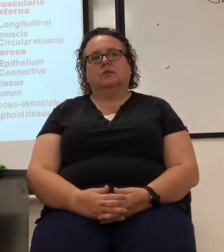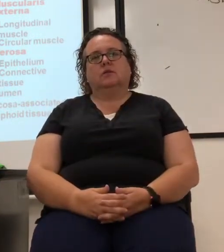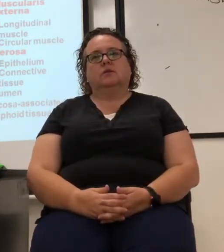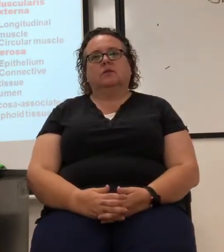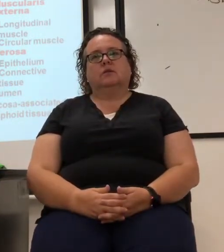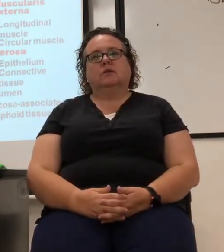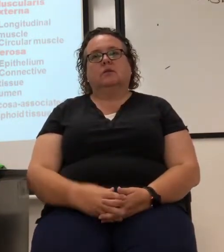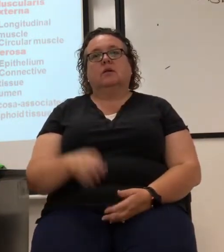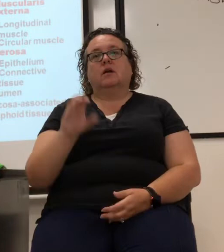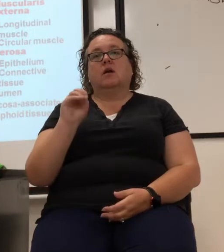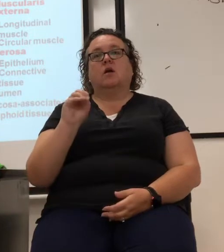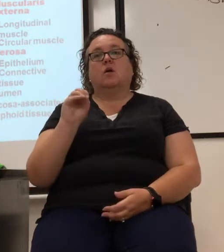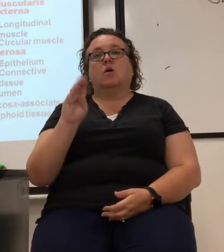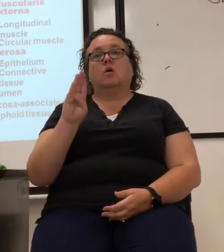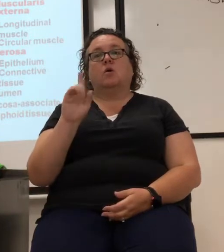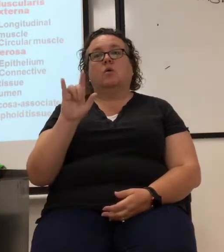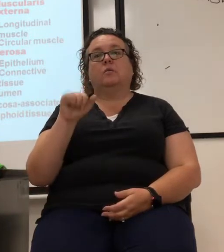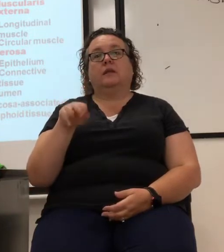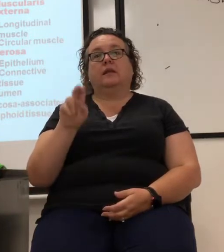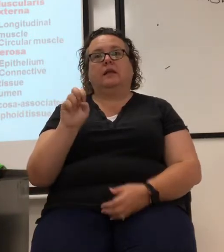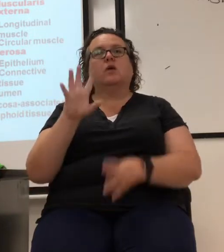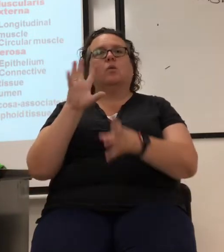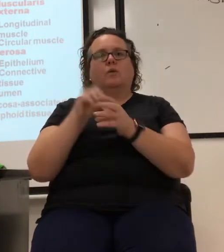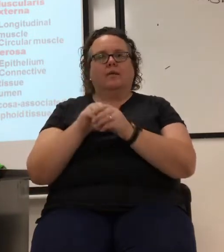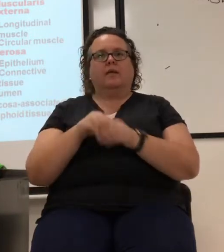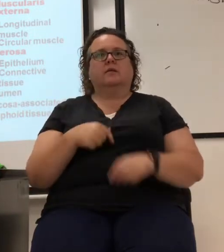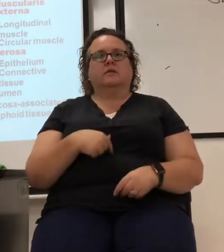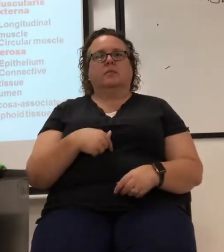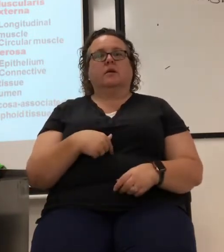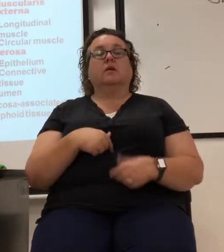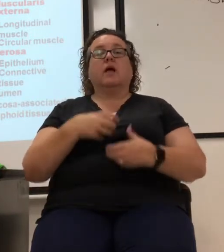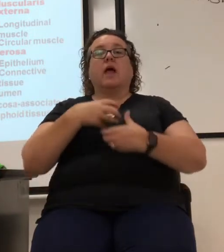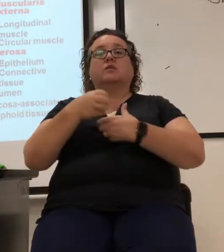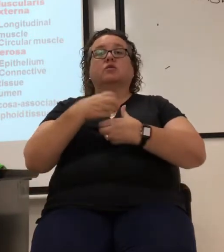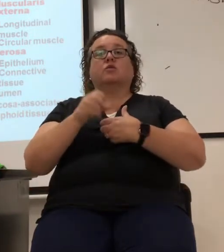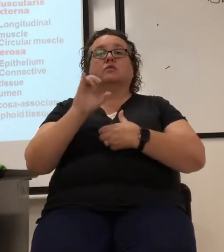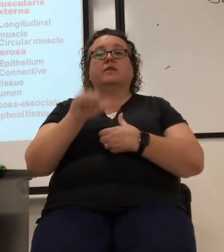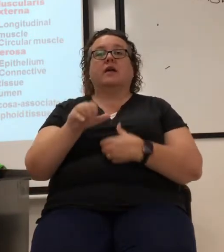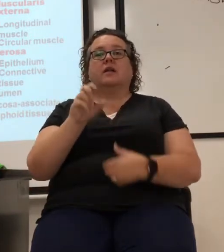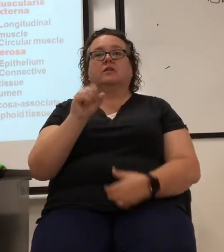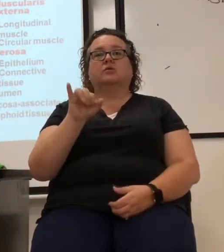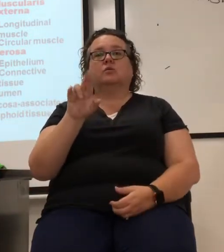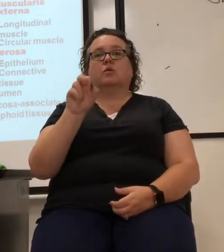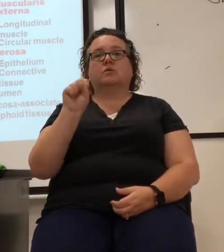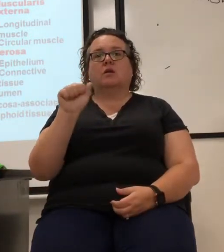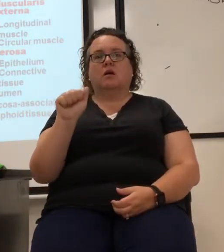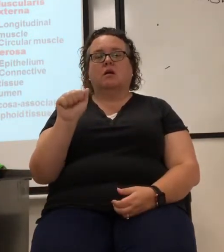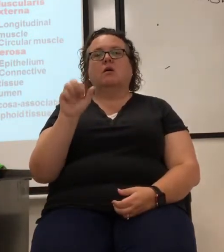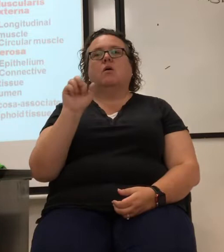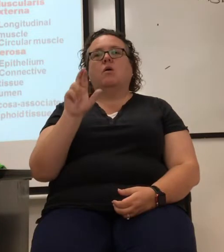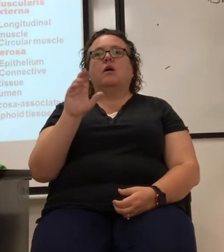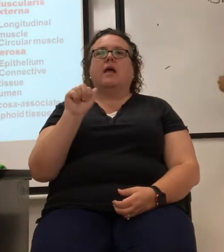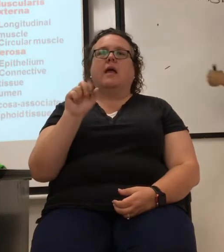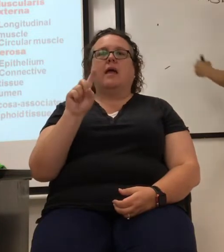And the oblique layer in the stomach. External to that is the serosa or adventitia.